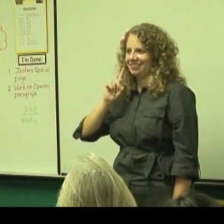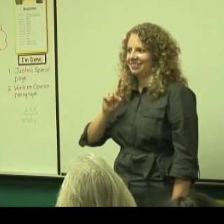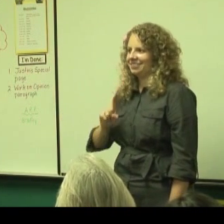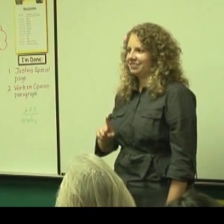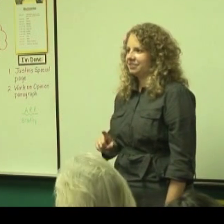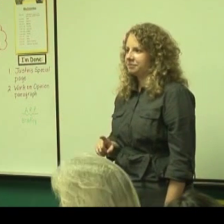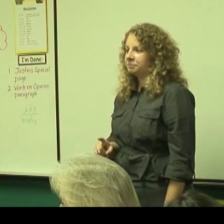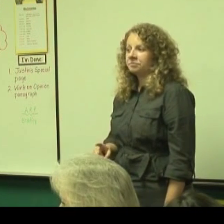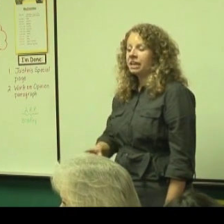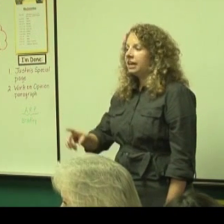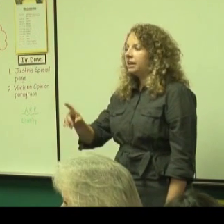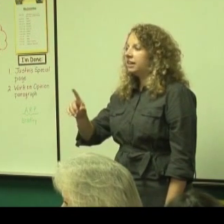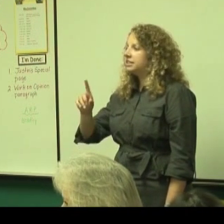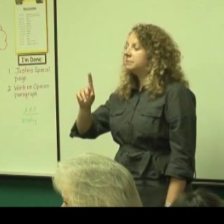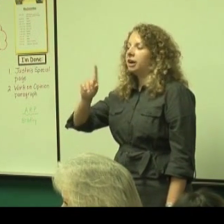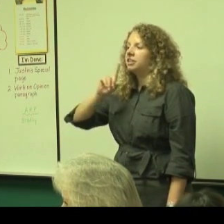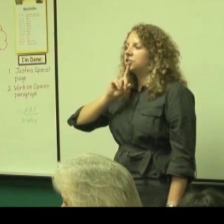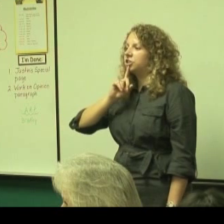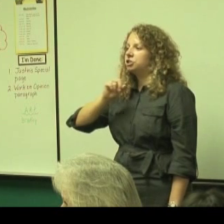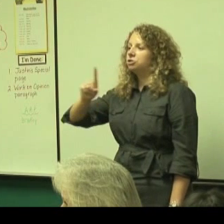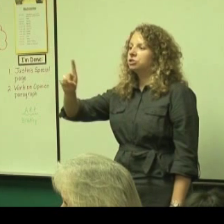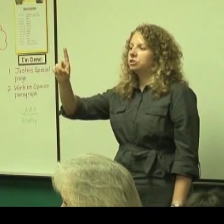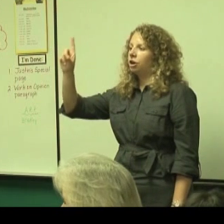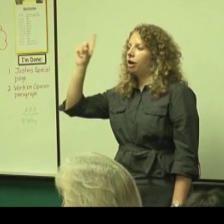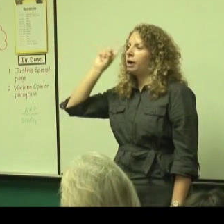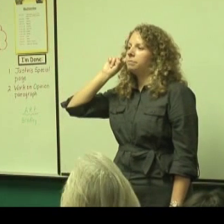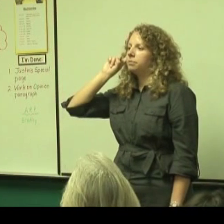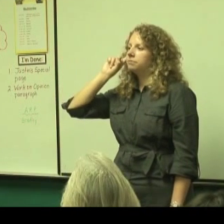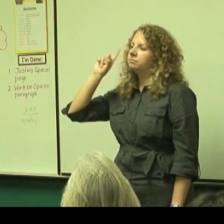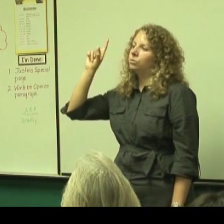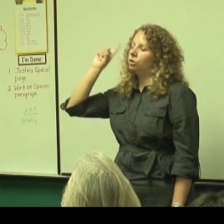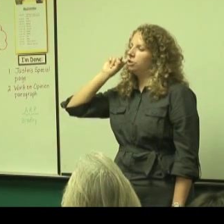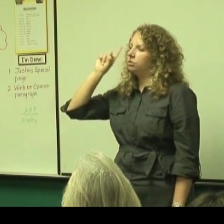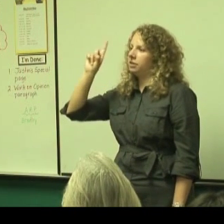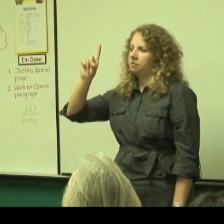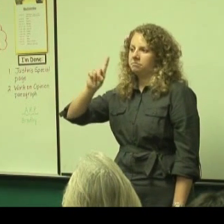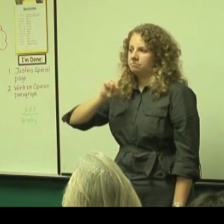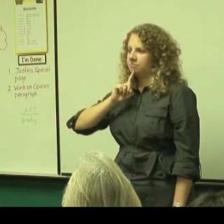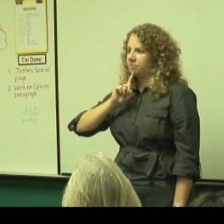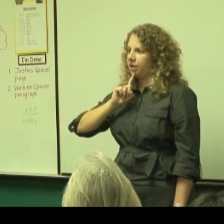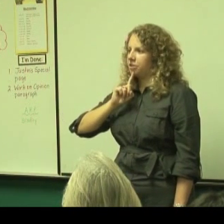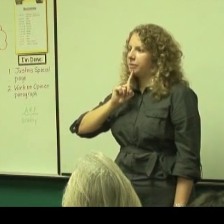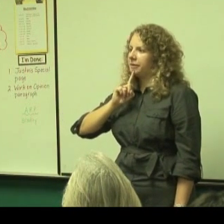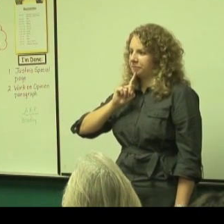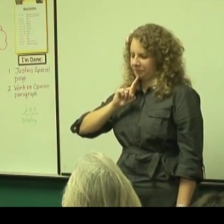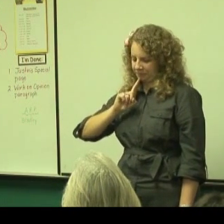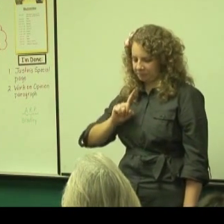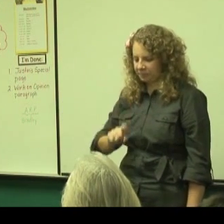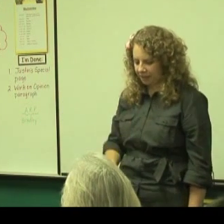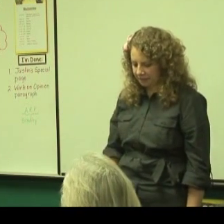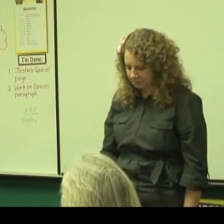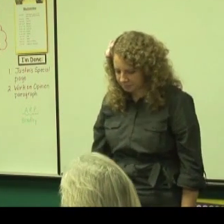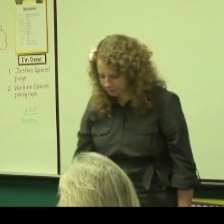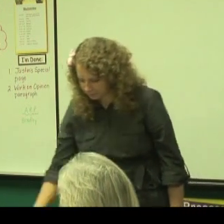matter which? It doesn't matter. As long as you just go up or you go down. Either way. Okay?